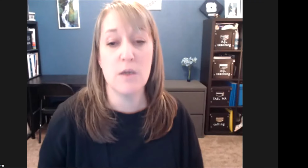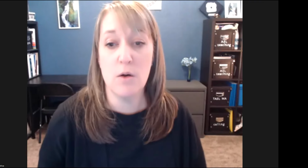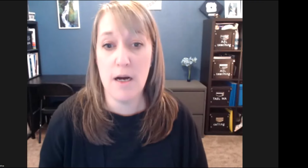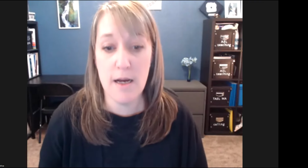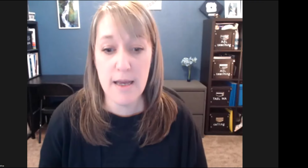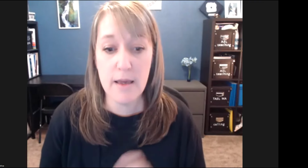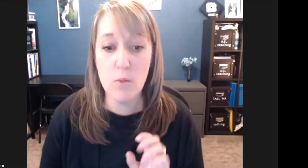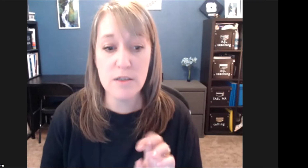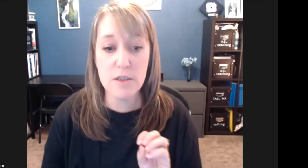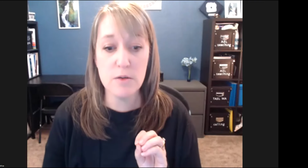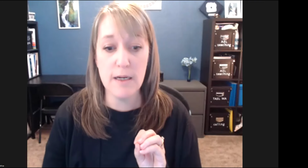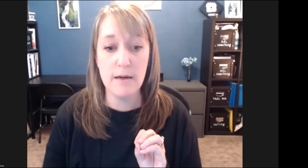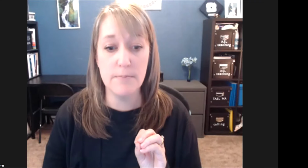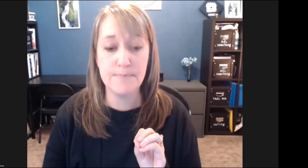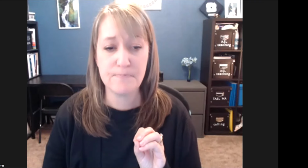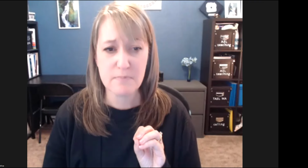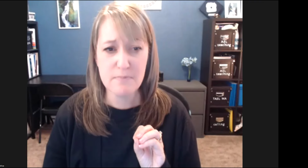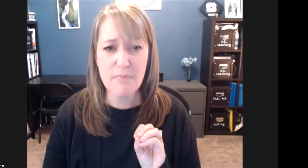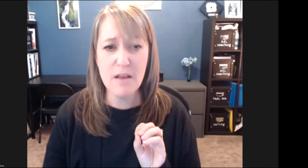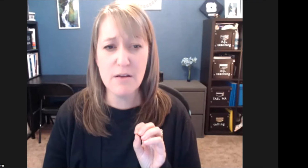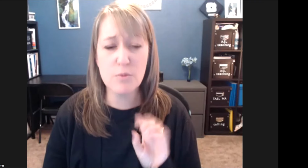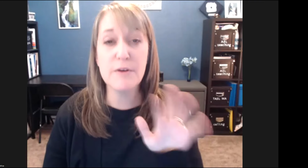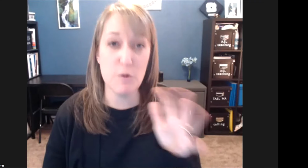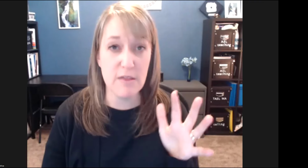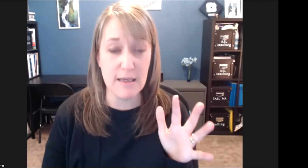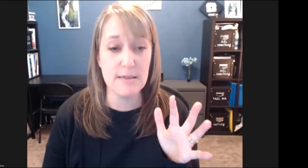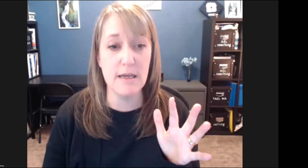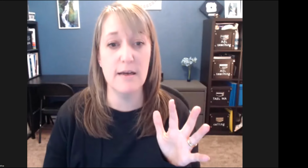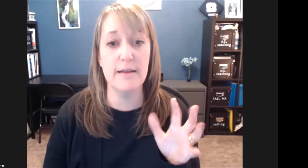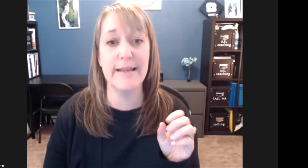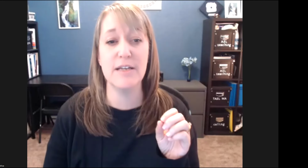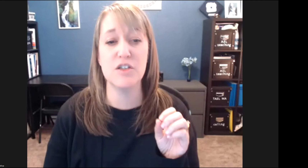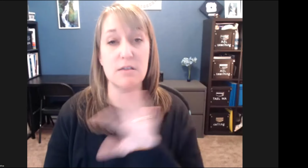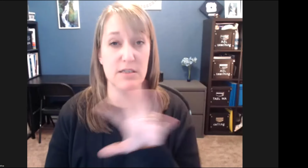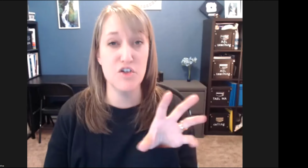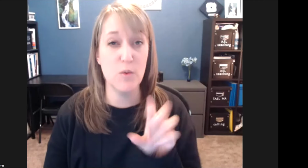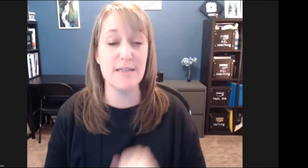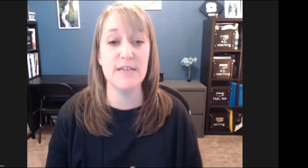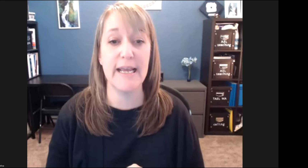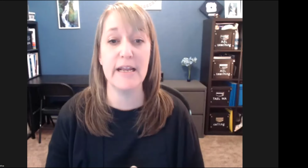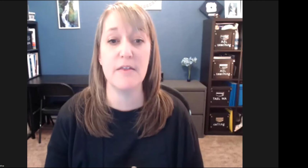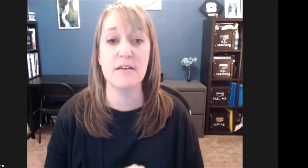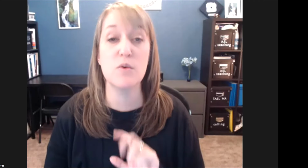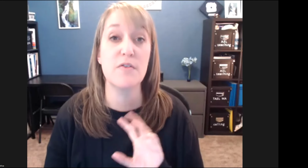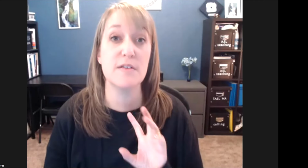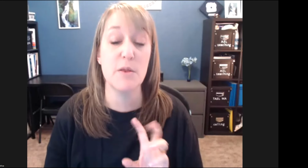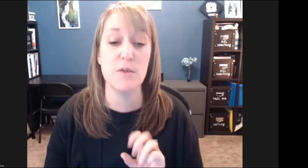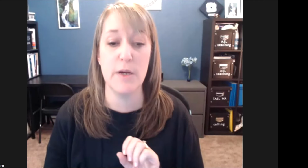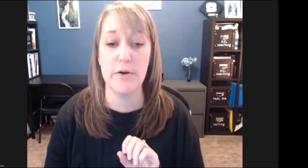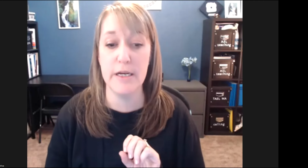So I want to review these negations, these new ways of negating things with some of the ones we already know